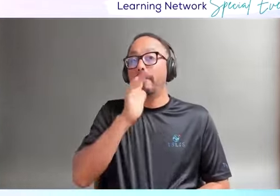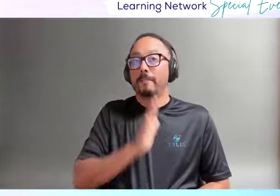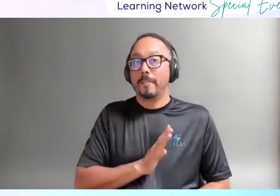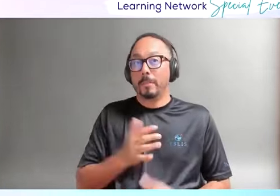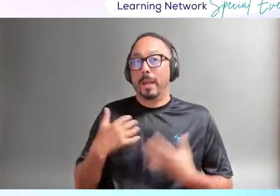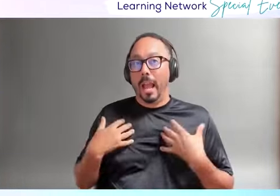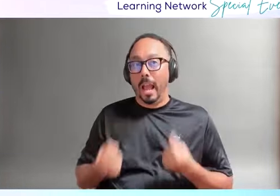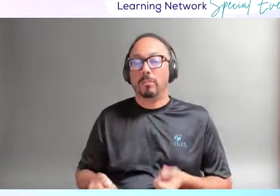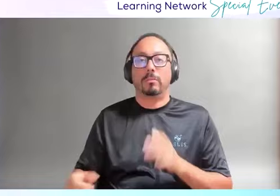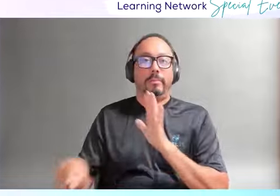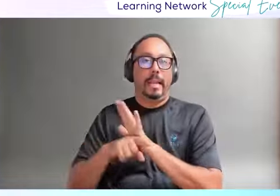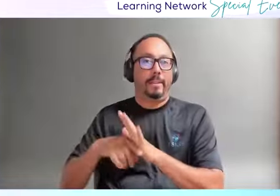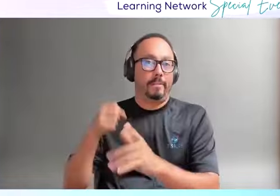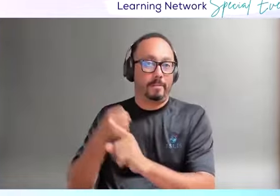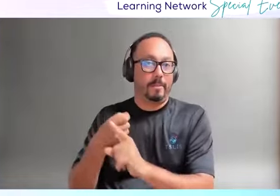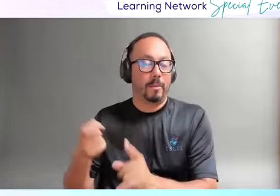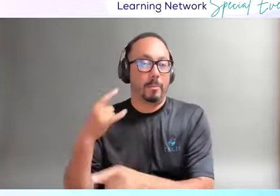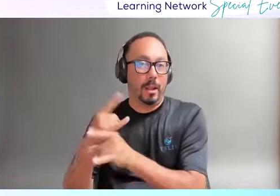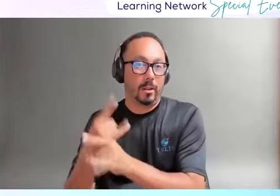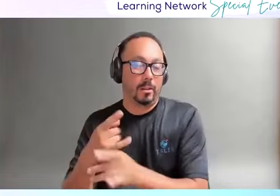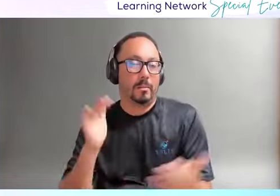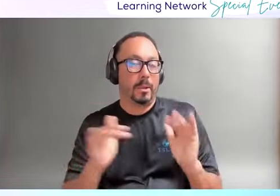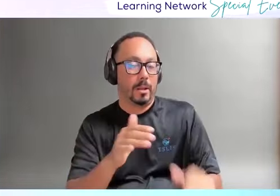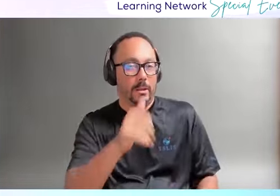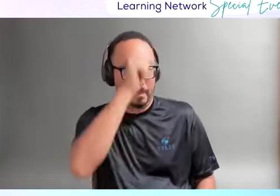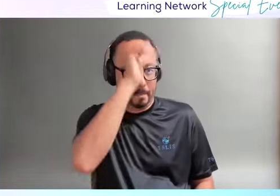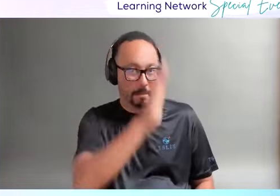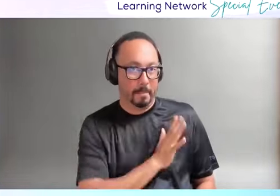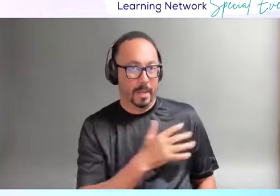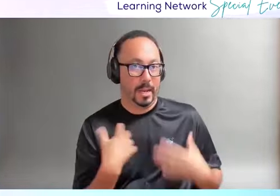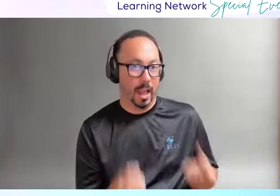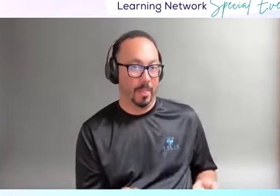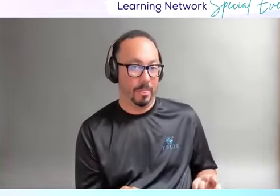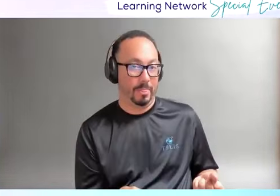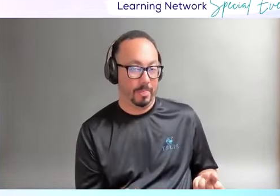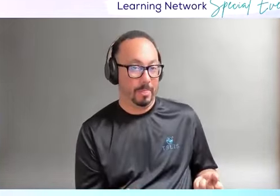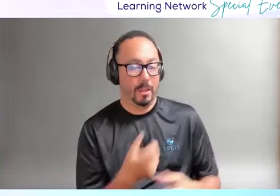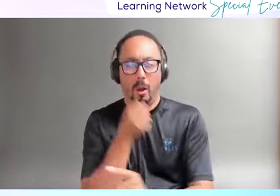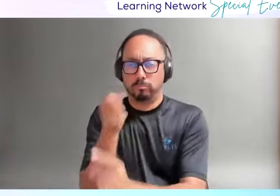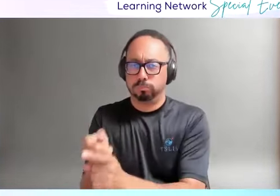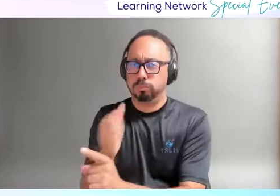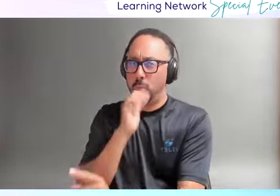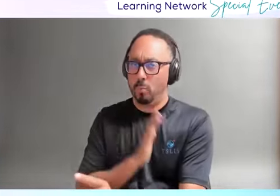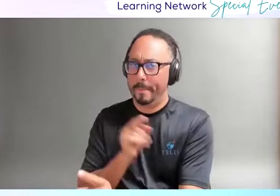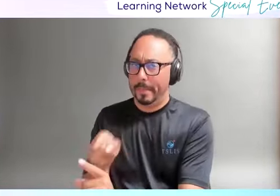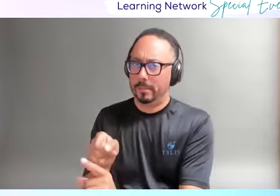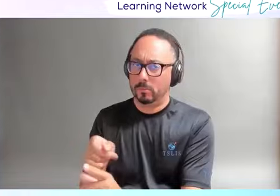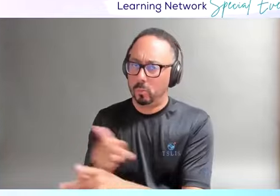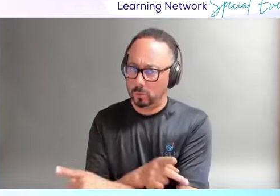by alcohol than male health. There are things we don't yet know. For example, we really don't know